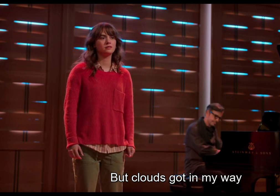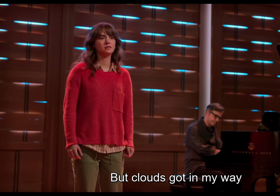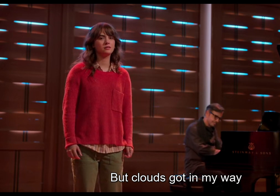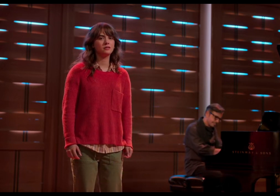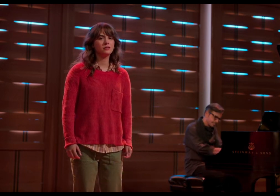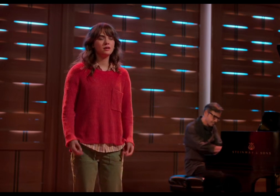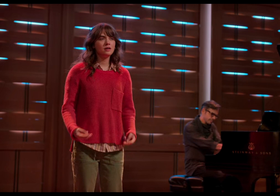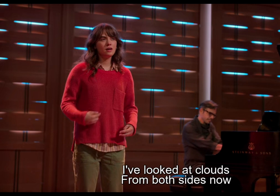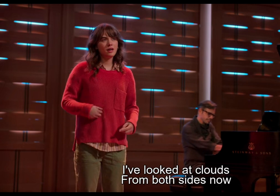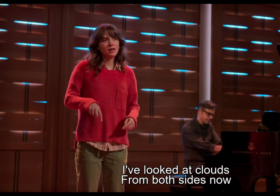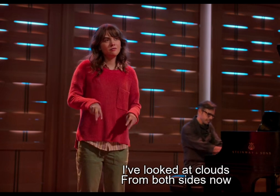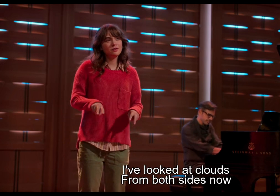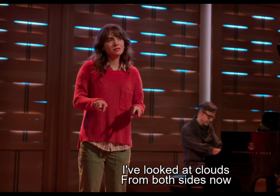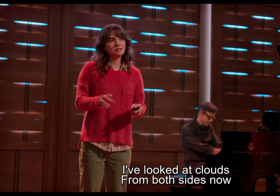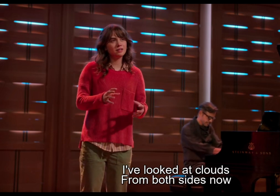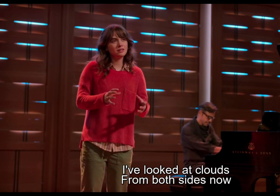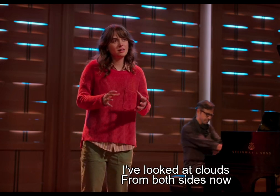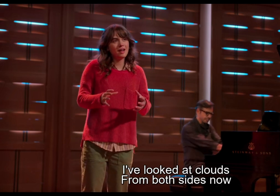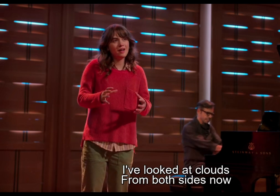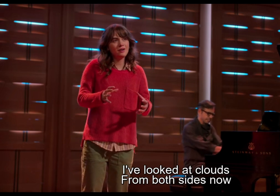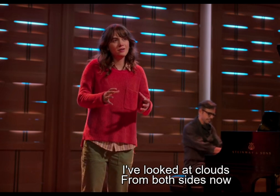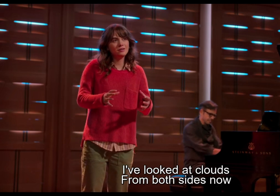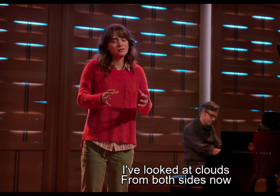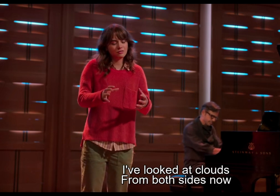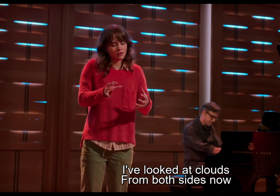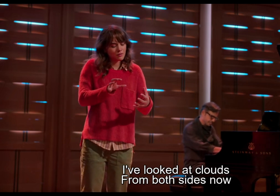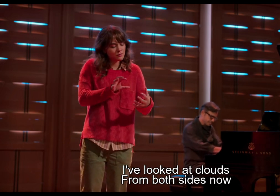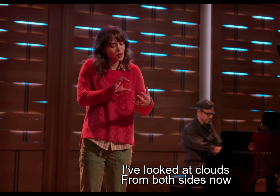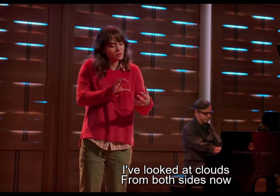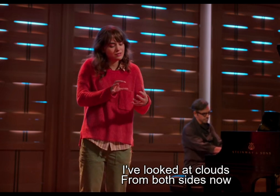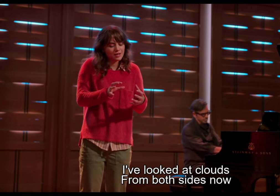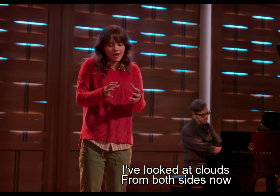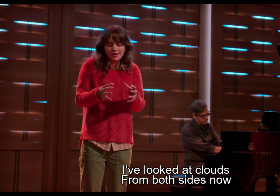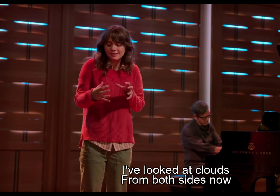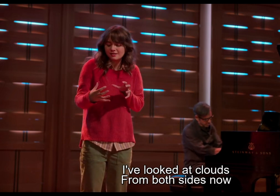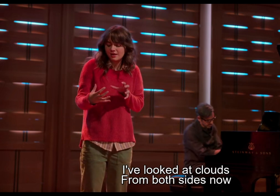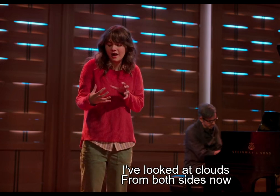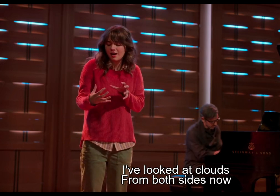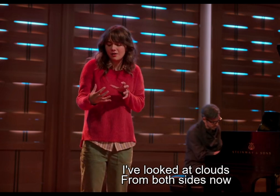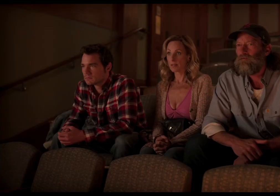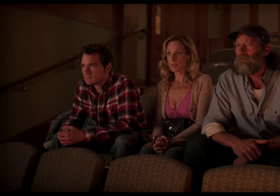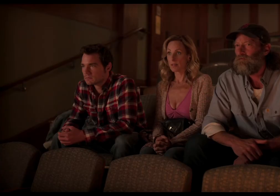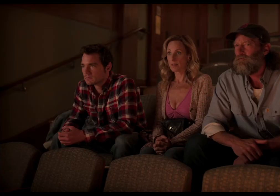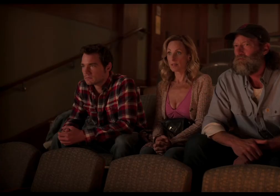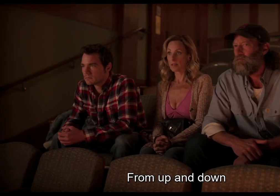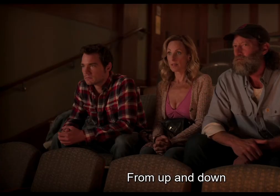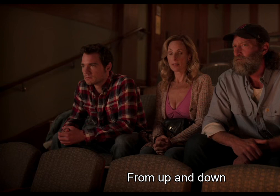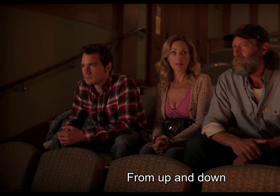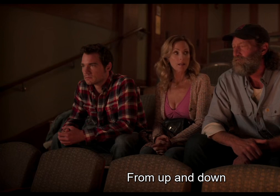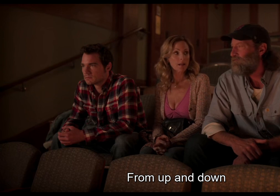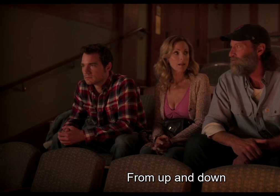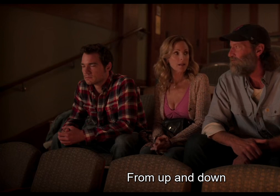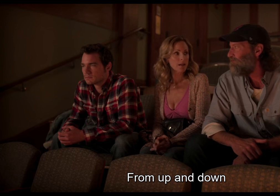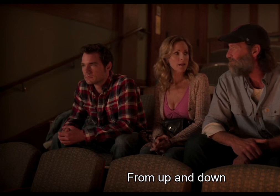I've looked at clouds from both sides now From up and